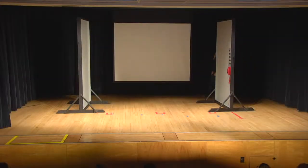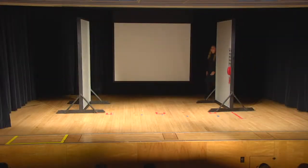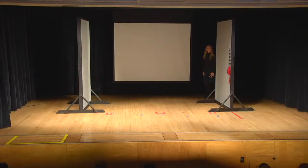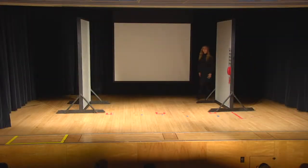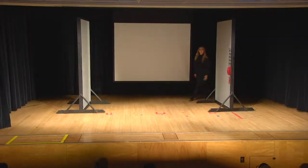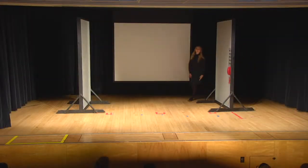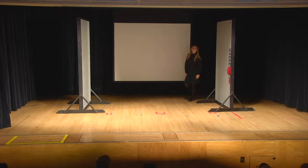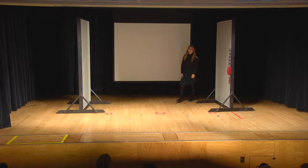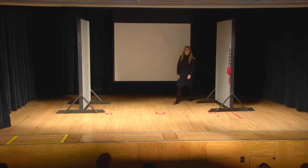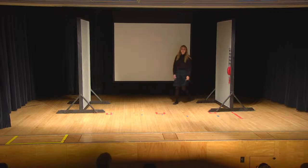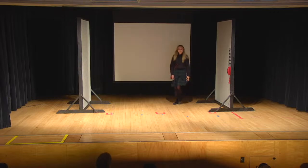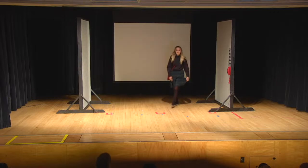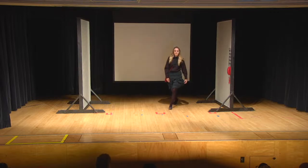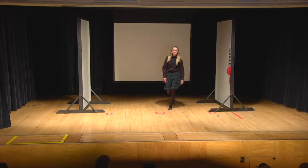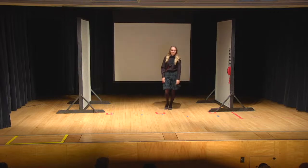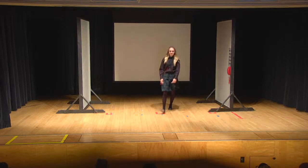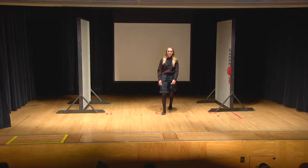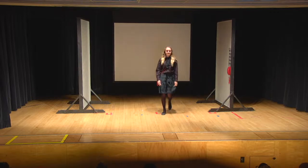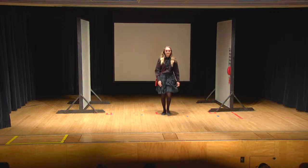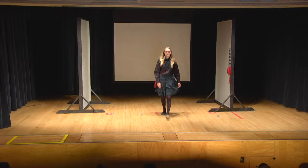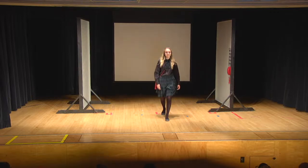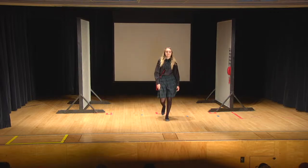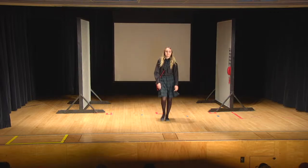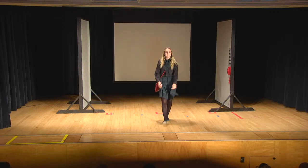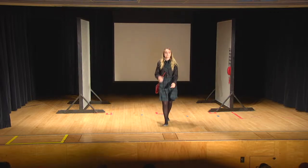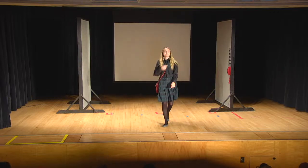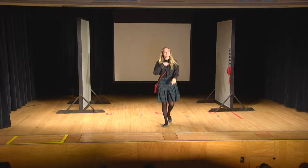Stage lights up. Claire walks to the front of the stage.